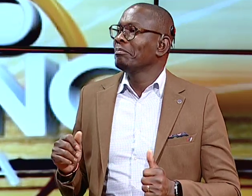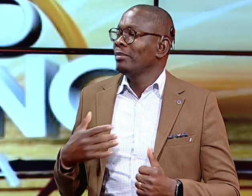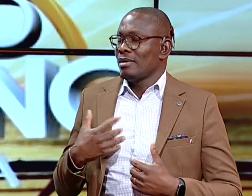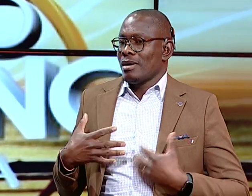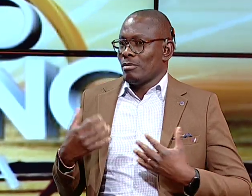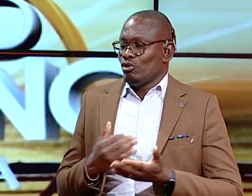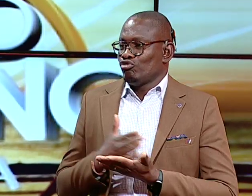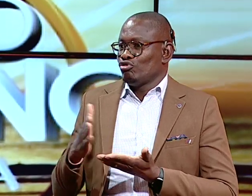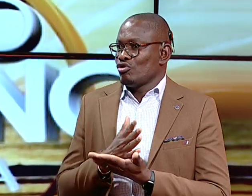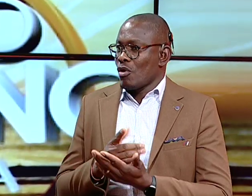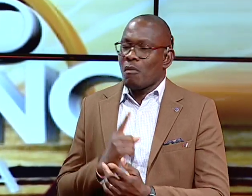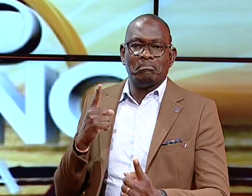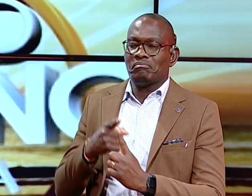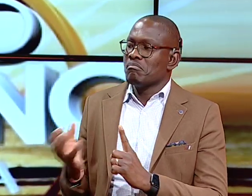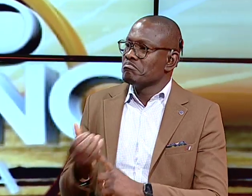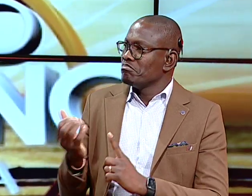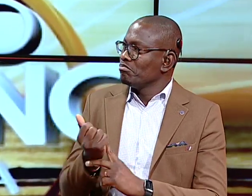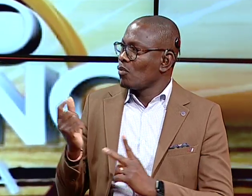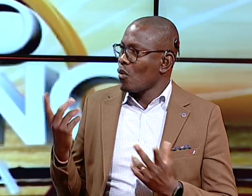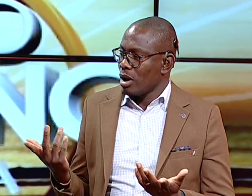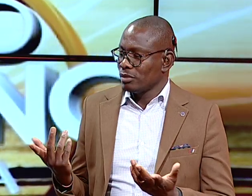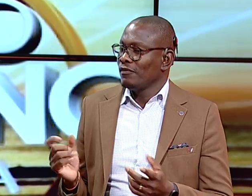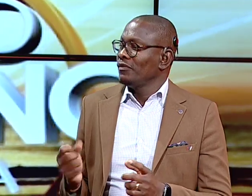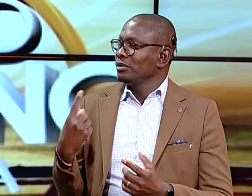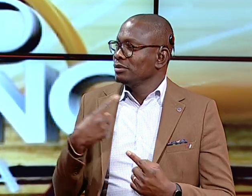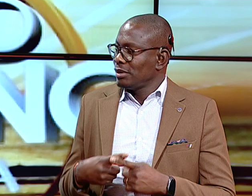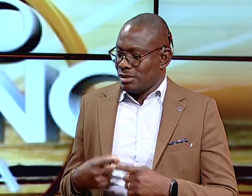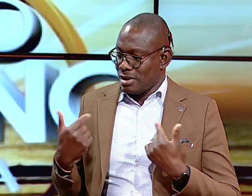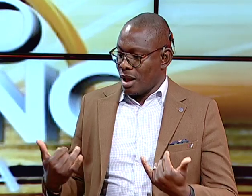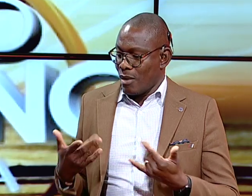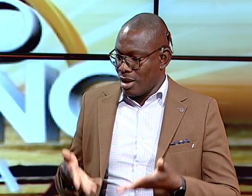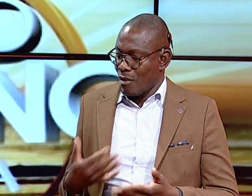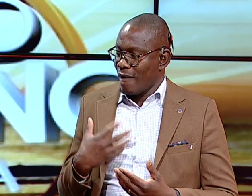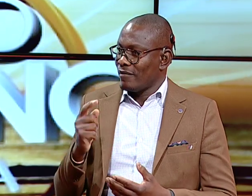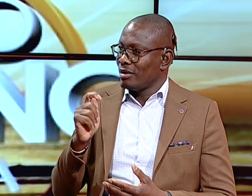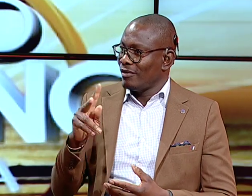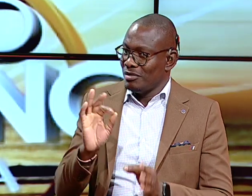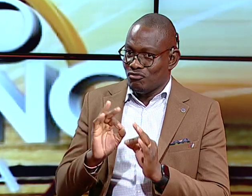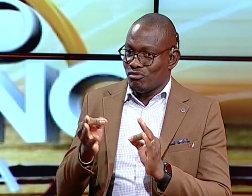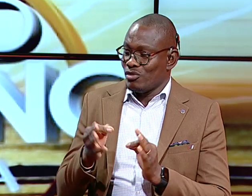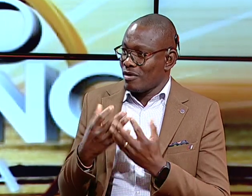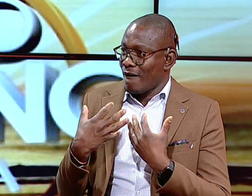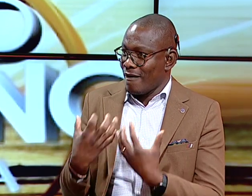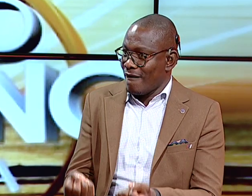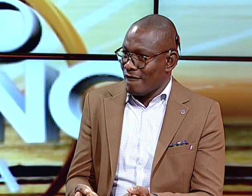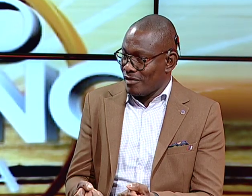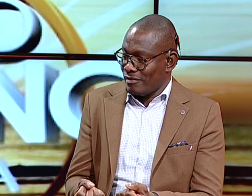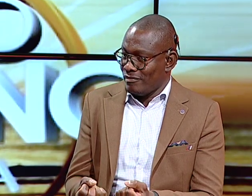A great question. I would like to share some strides that we have achieved. So is that we have a TV,